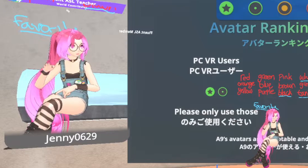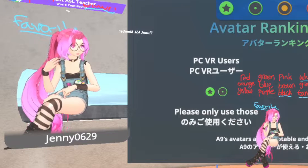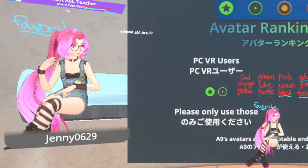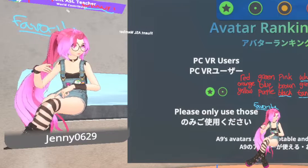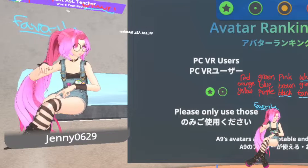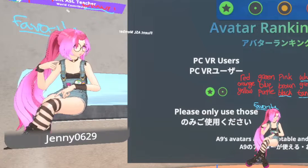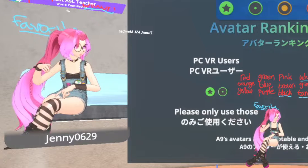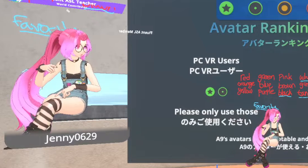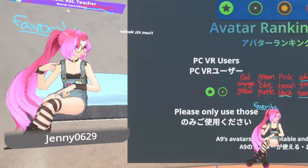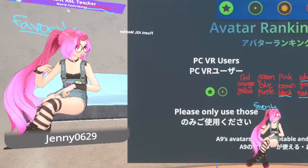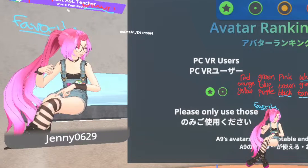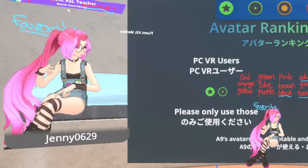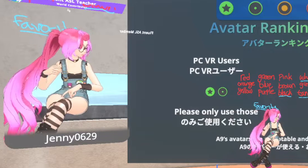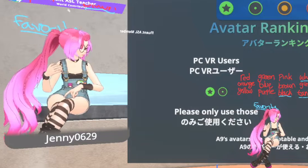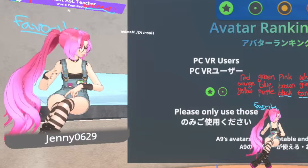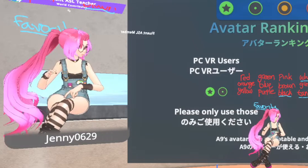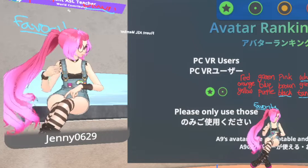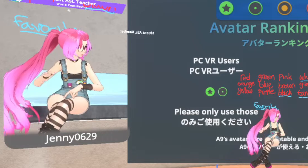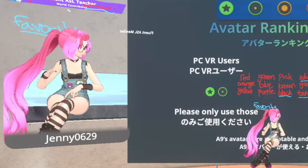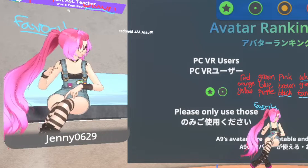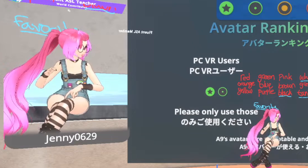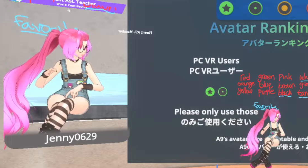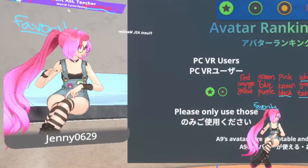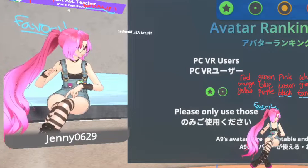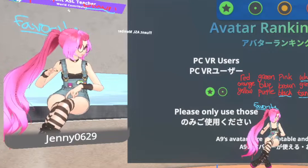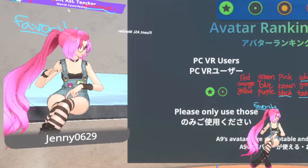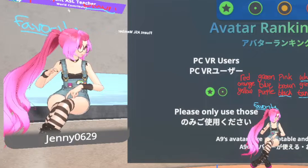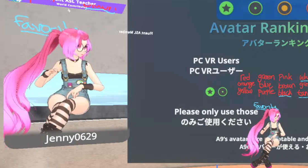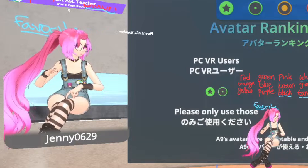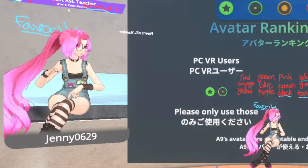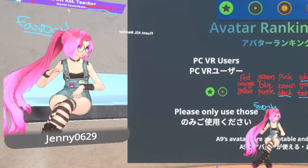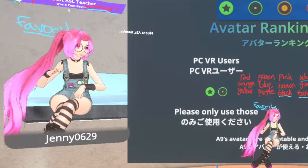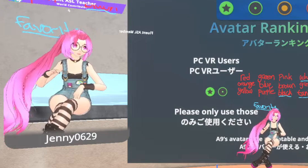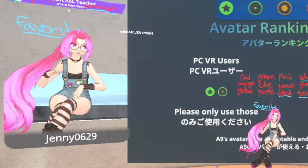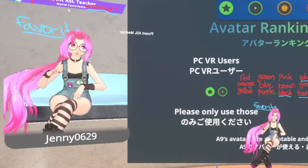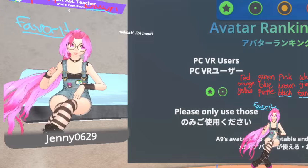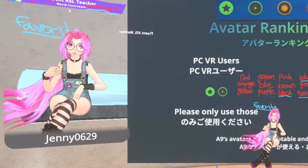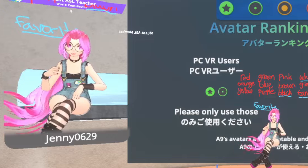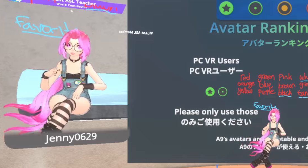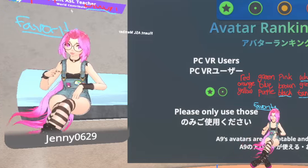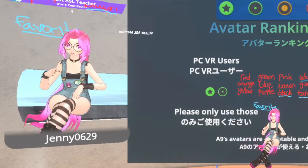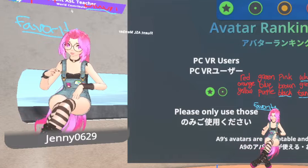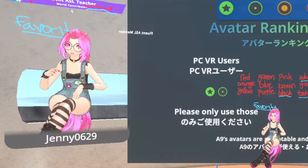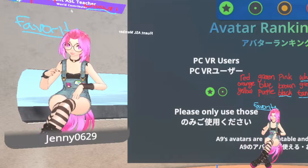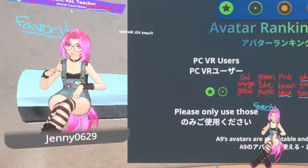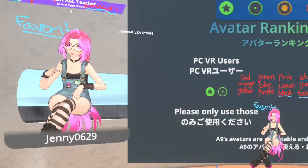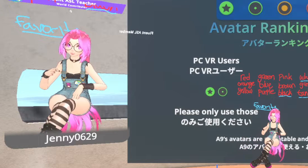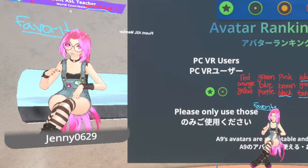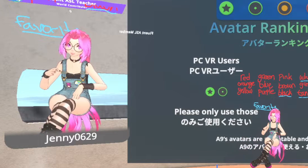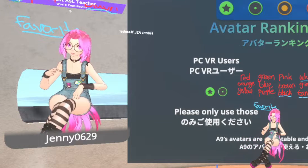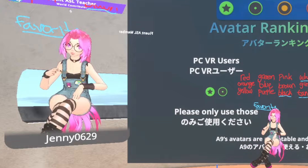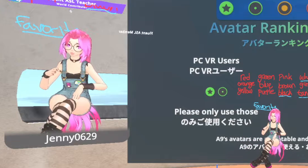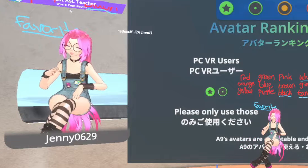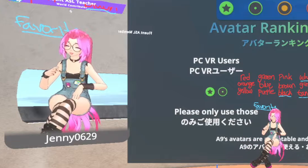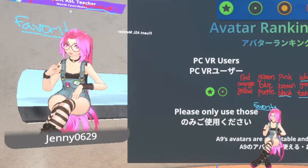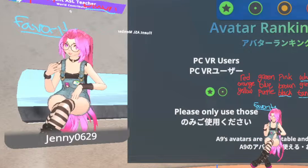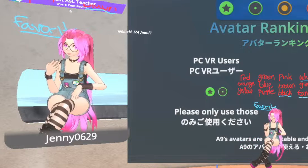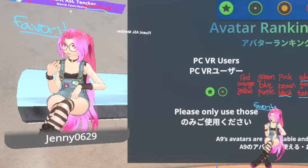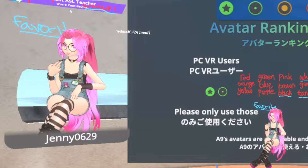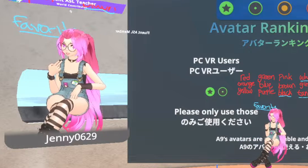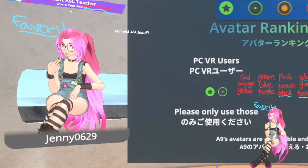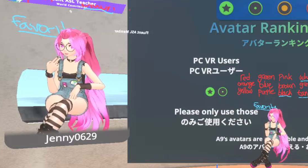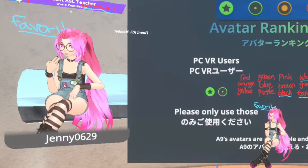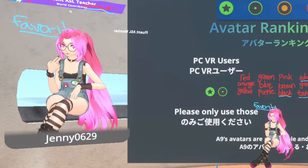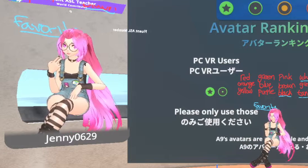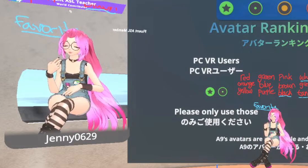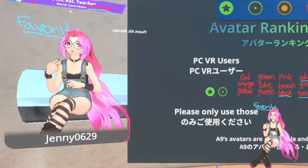blue, green, blue, dark green, getting real specific. Okay, nobody's